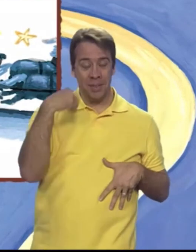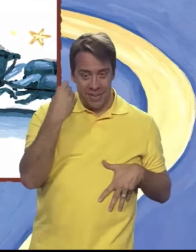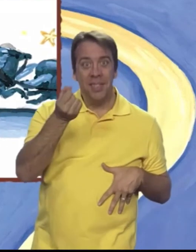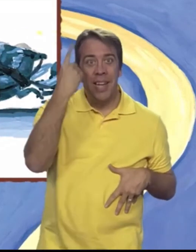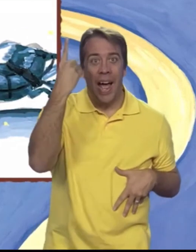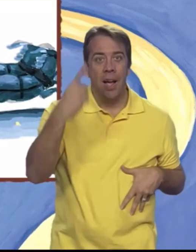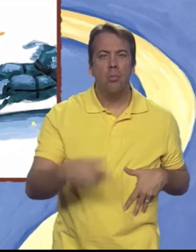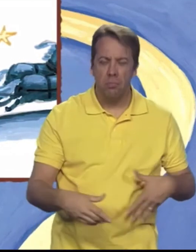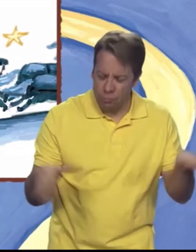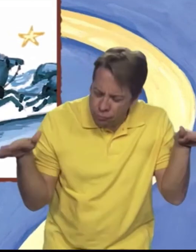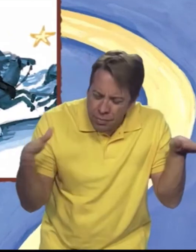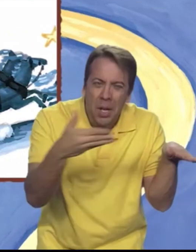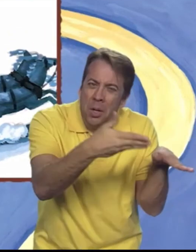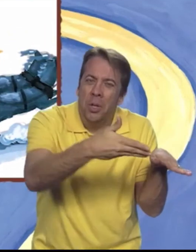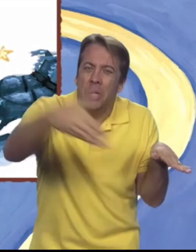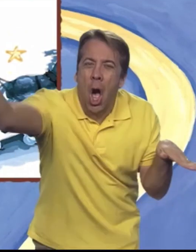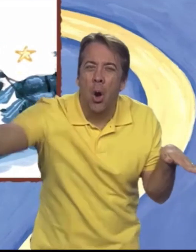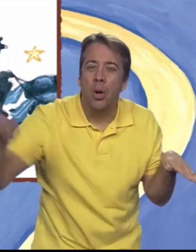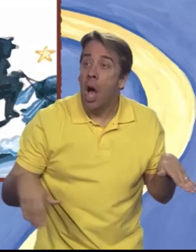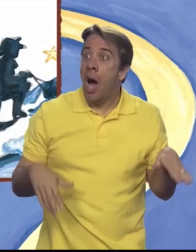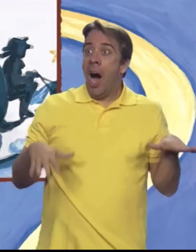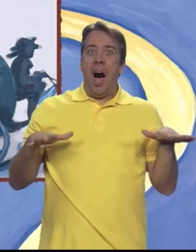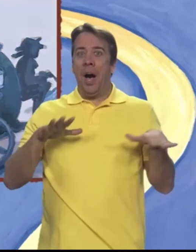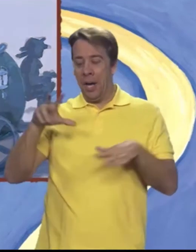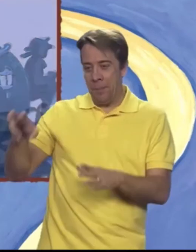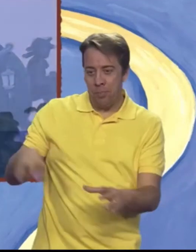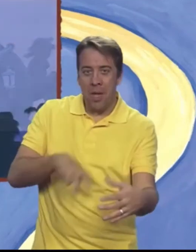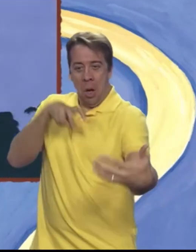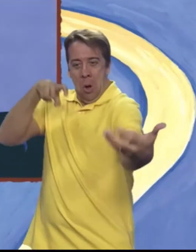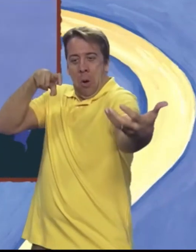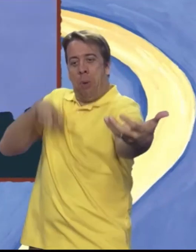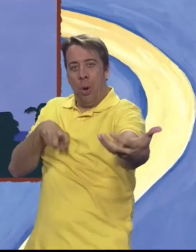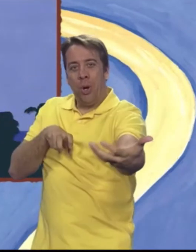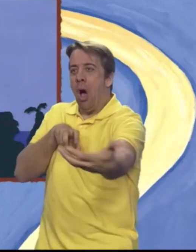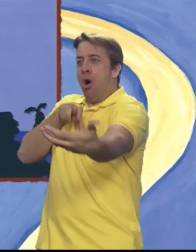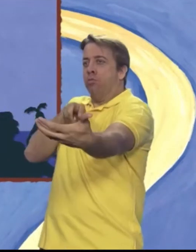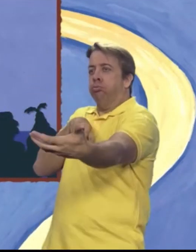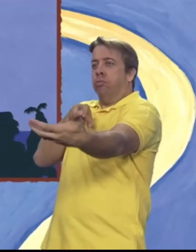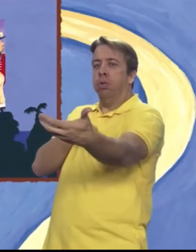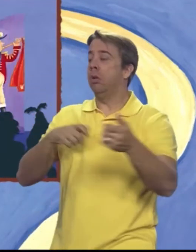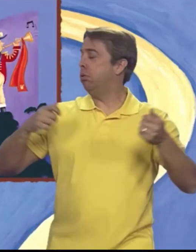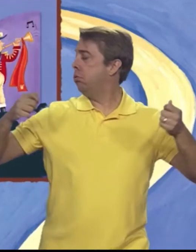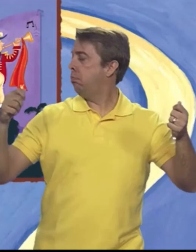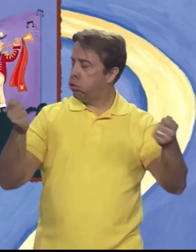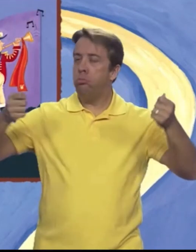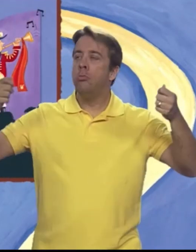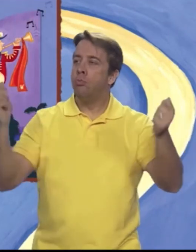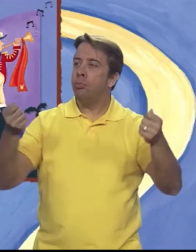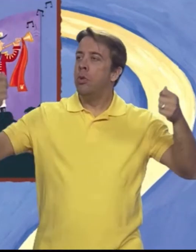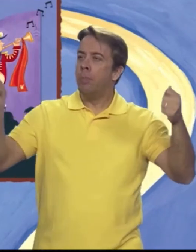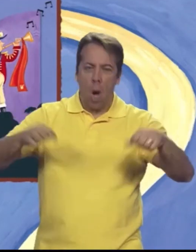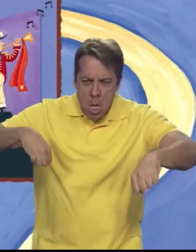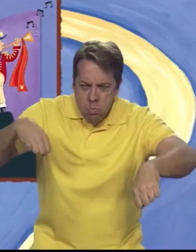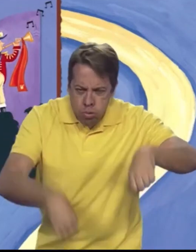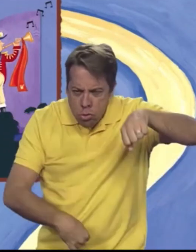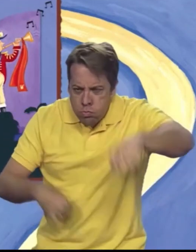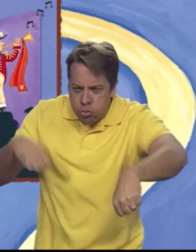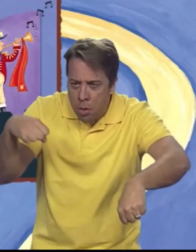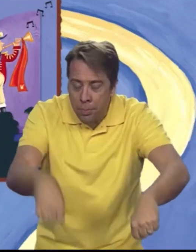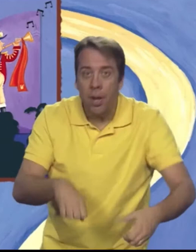found herself carried off to the palace in a flash. When she arrived, everyone wanted to know who the lovely